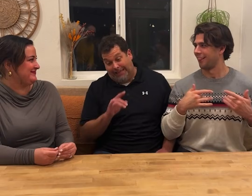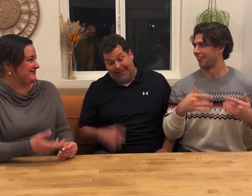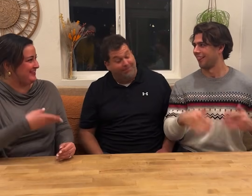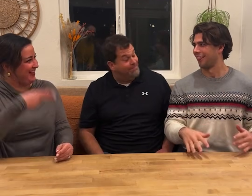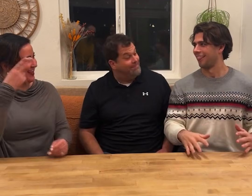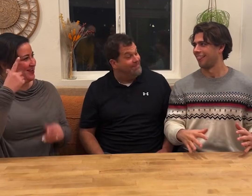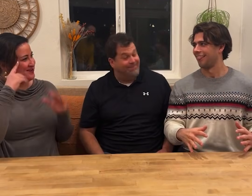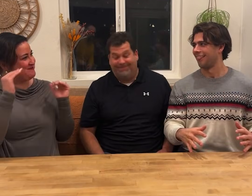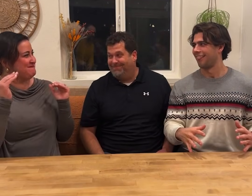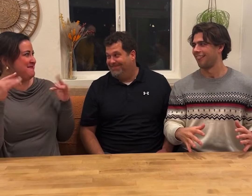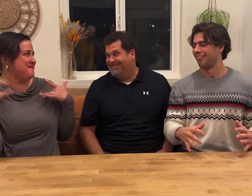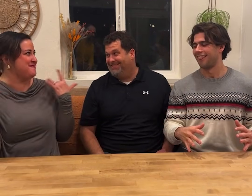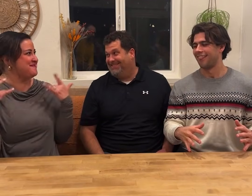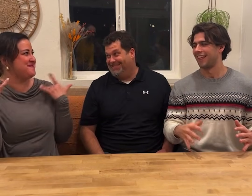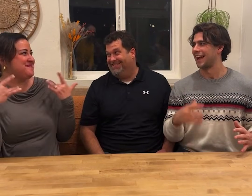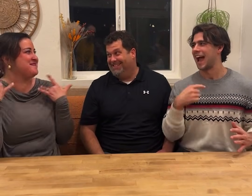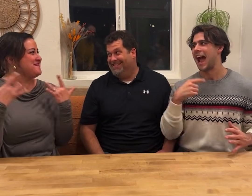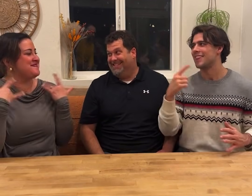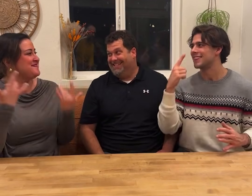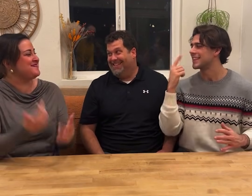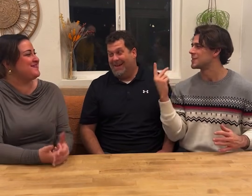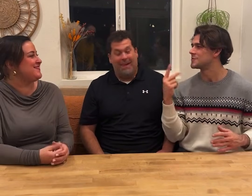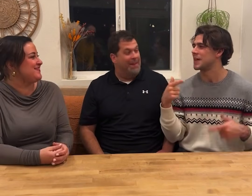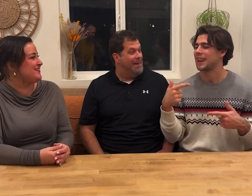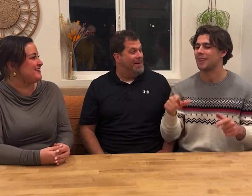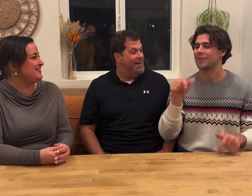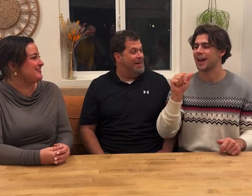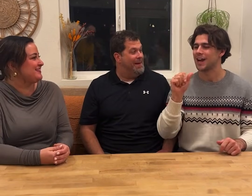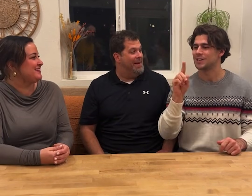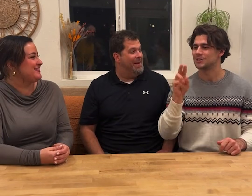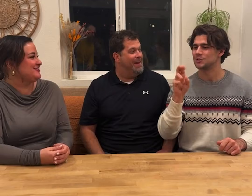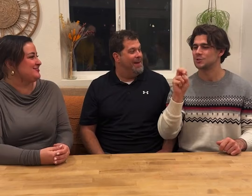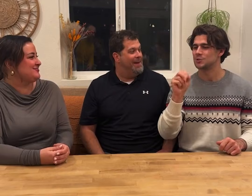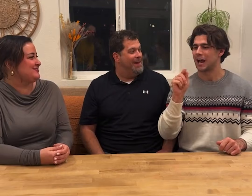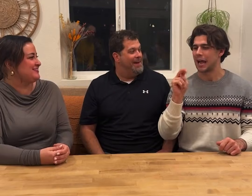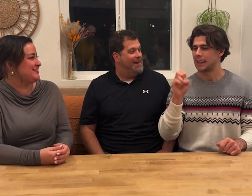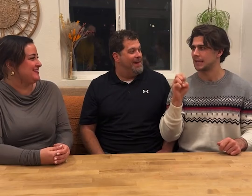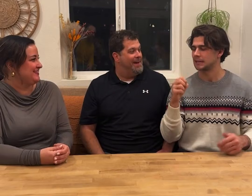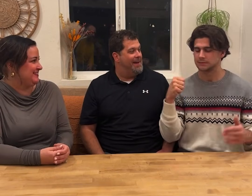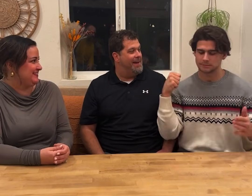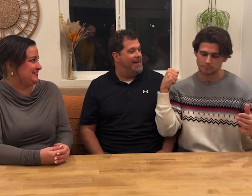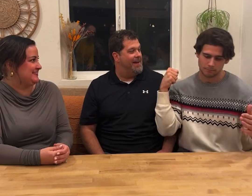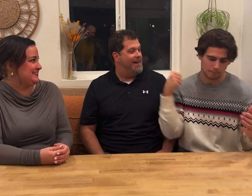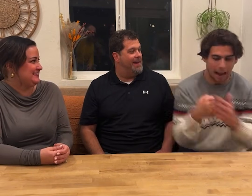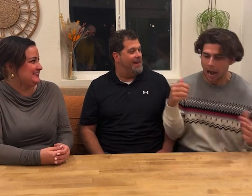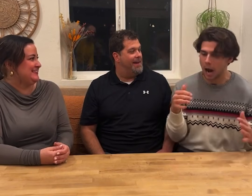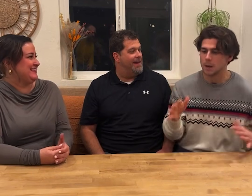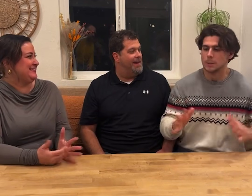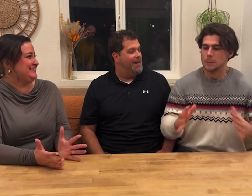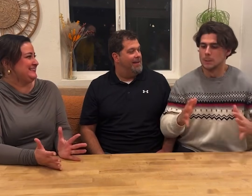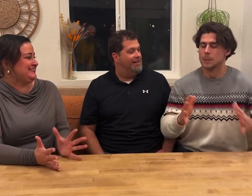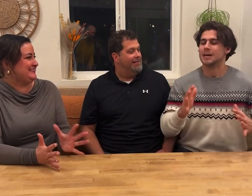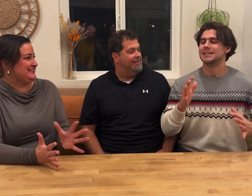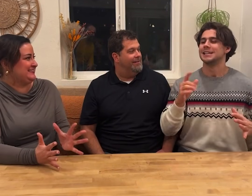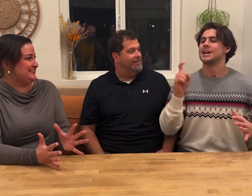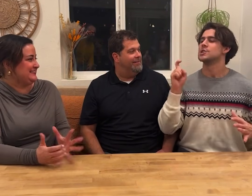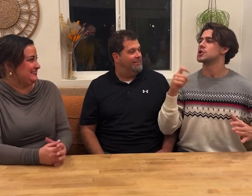And then that excitement really got to me. Oh, you guys must have been elated. Yeah, the adrenaline rush. I mean, it really